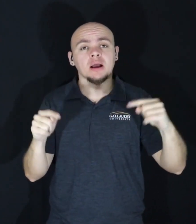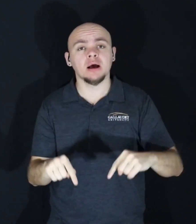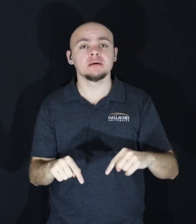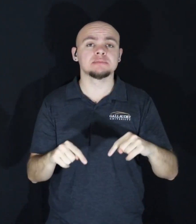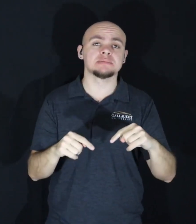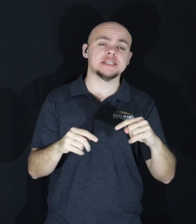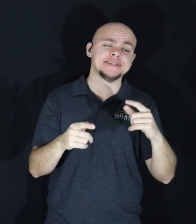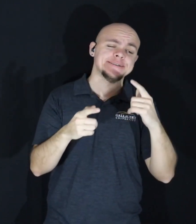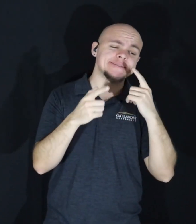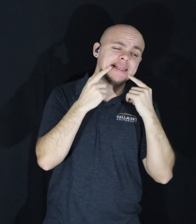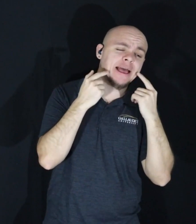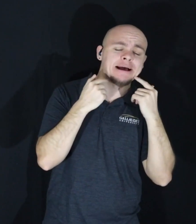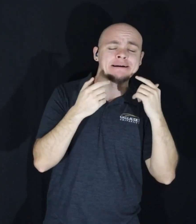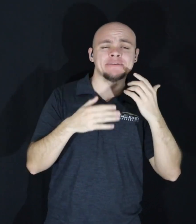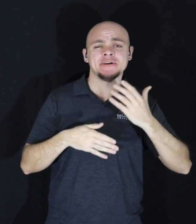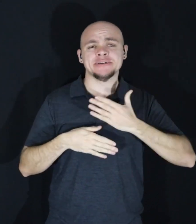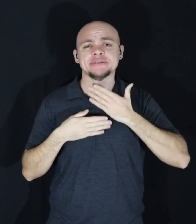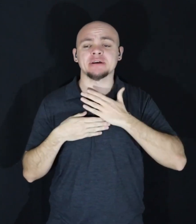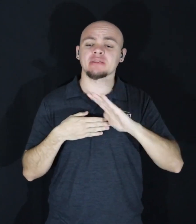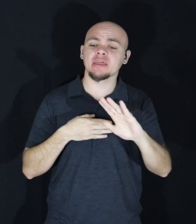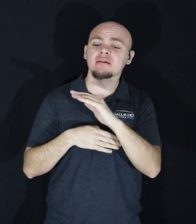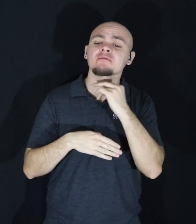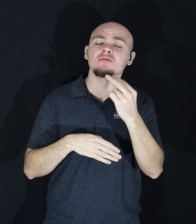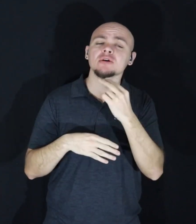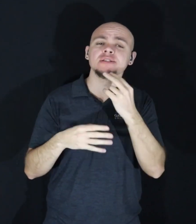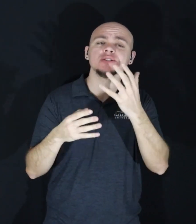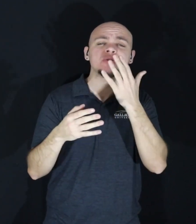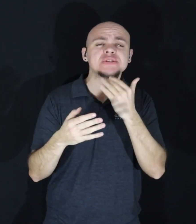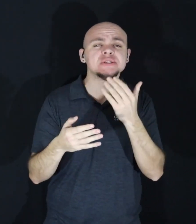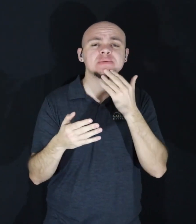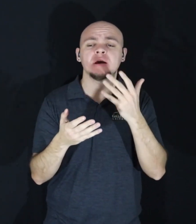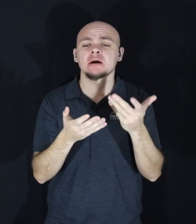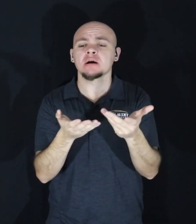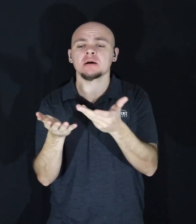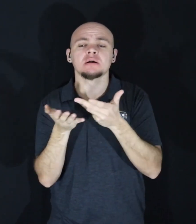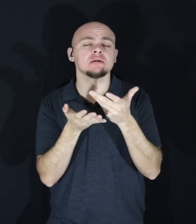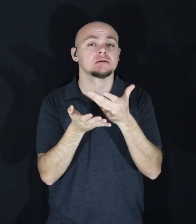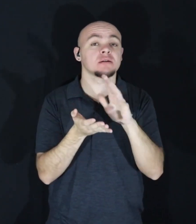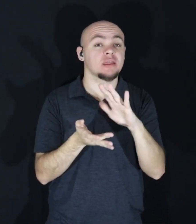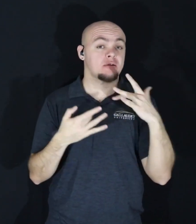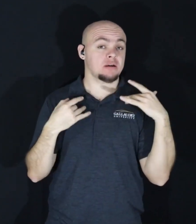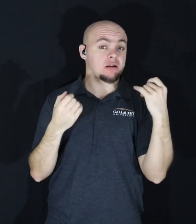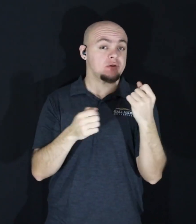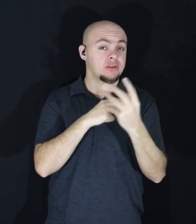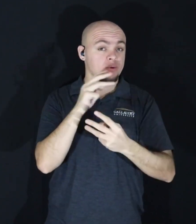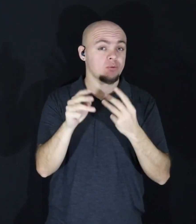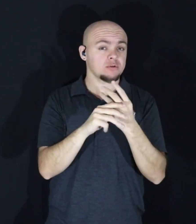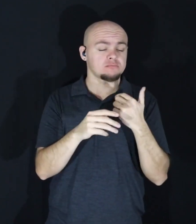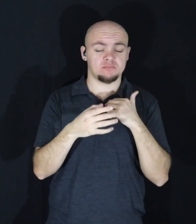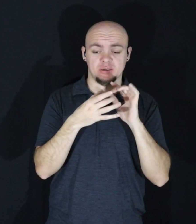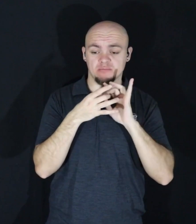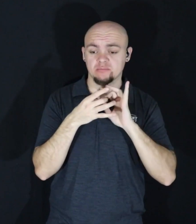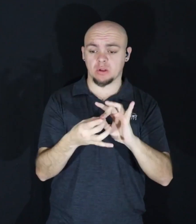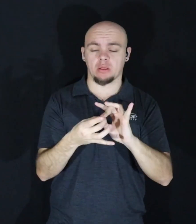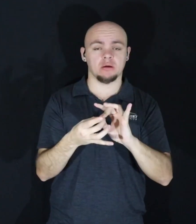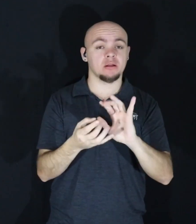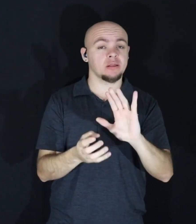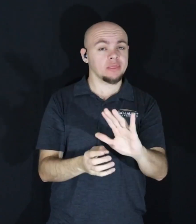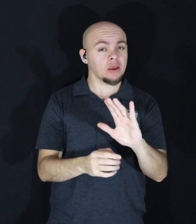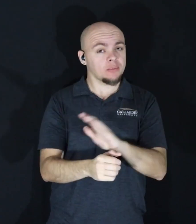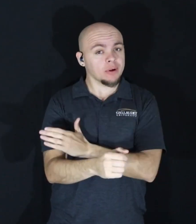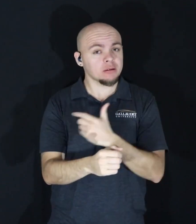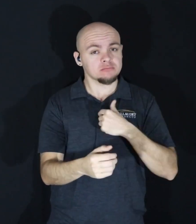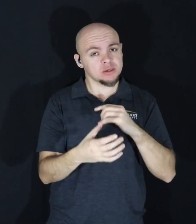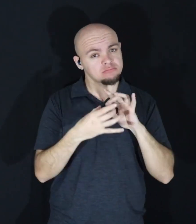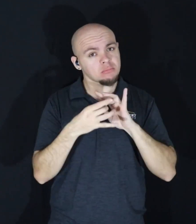laughter. They shared their sweet voices with me, and I could belong in their healthy worlds. I could belong in their melodies. So